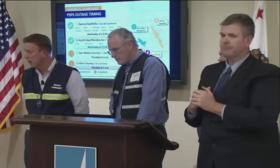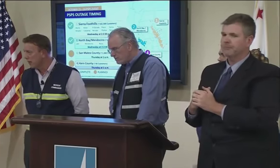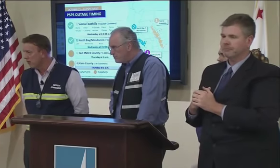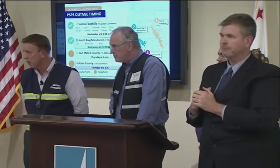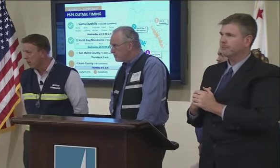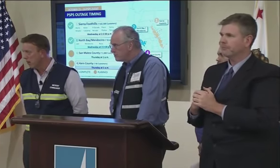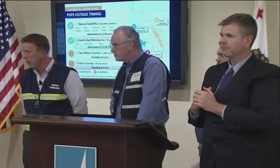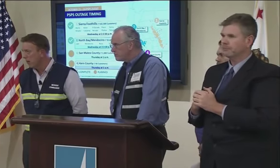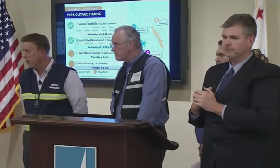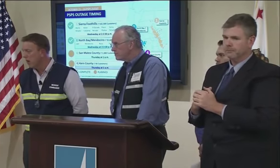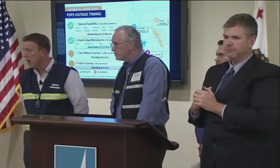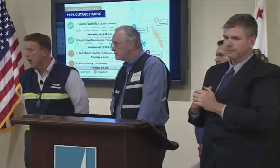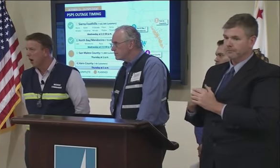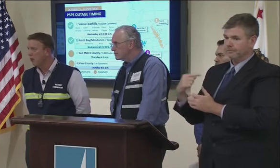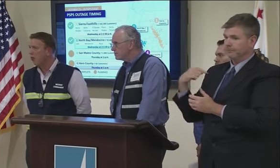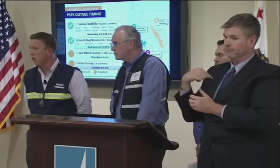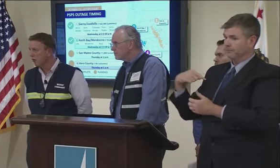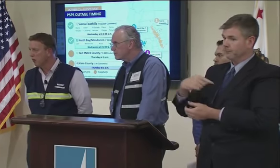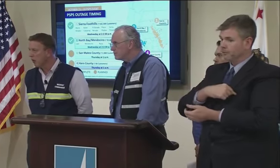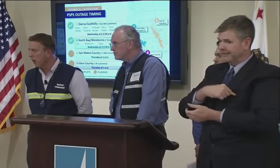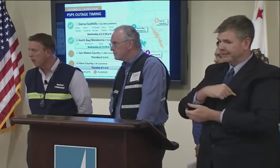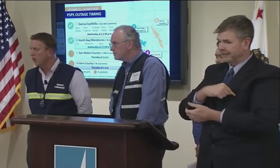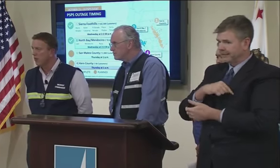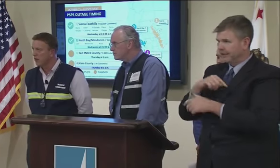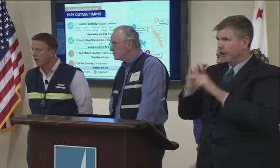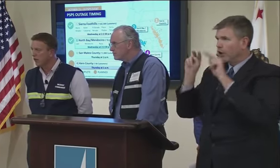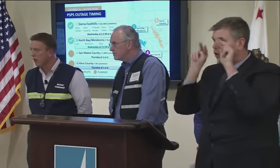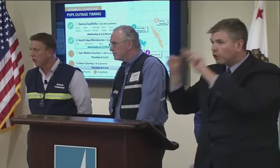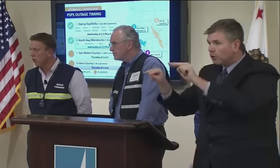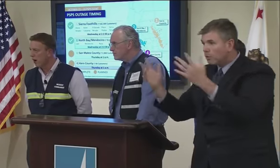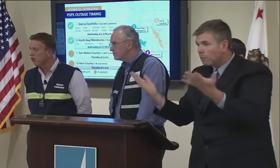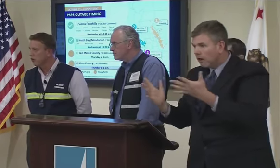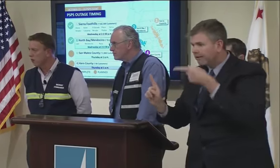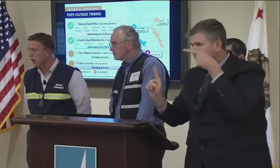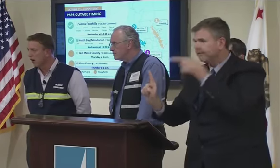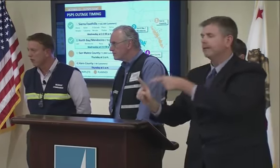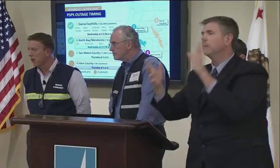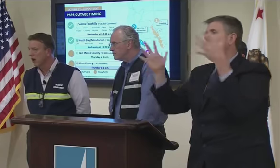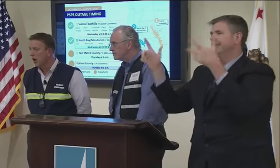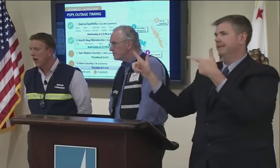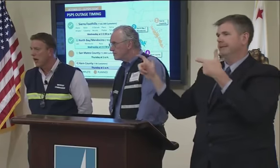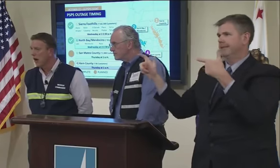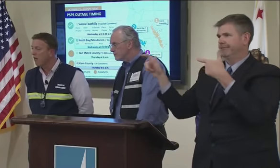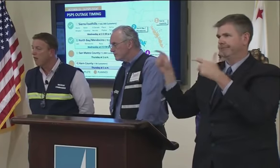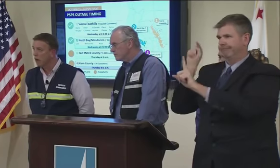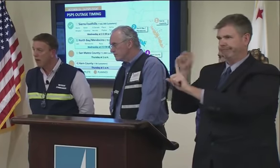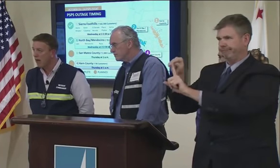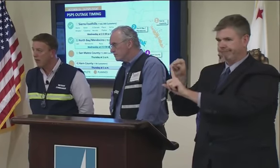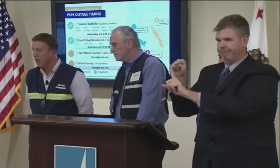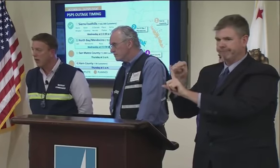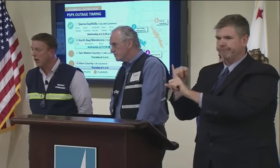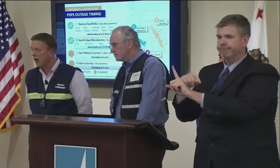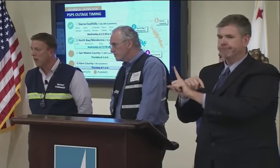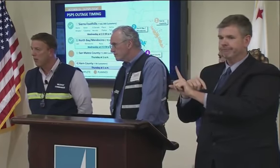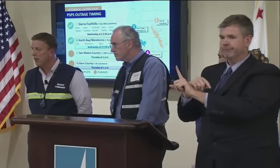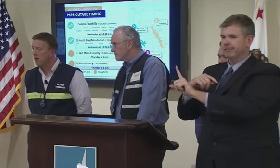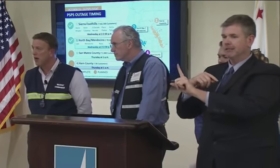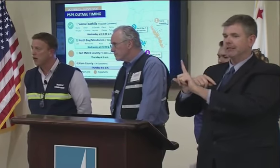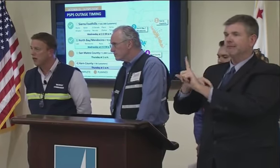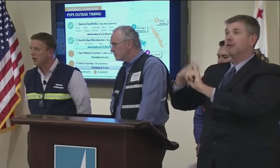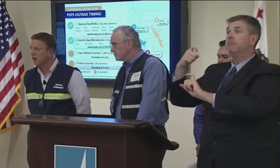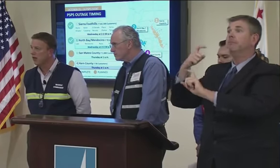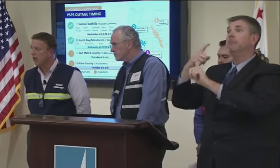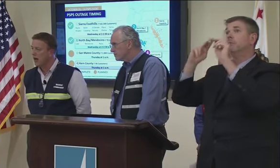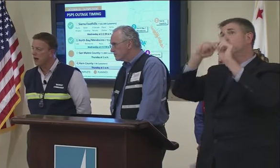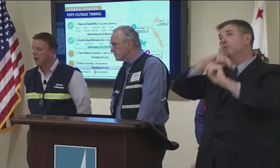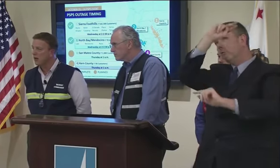wind speeds, right? Northerly winds, northeasterly offshore winds, and our forecasting